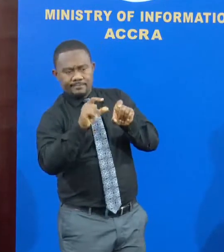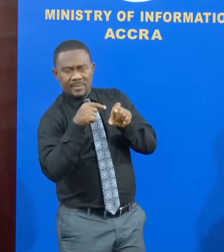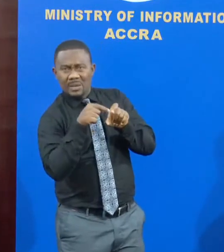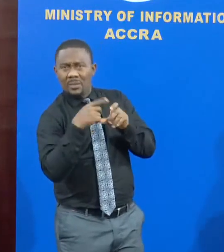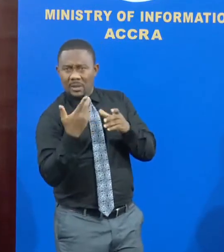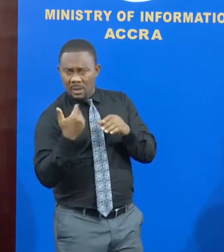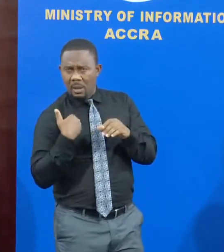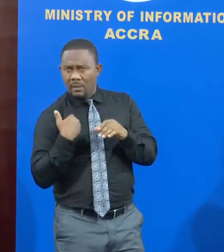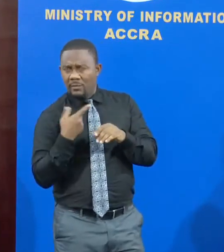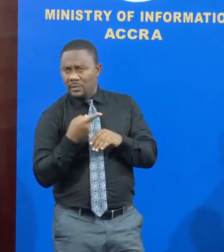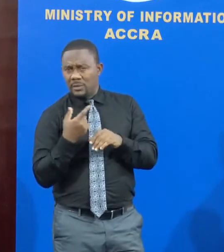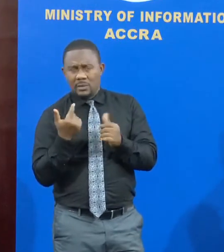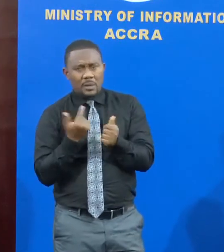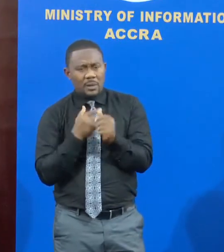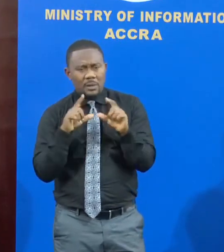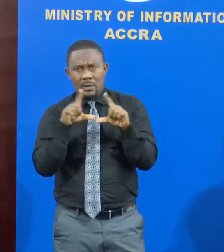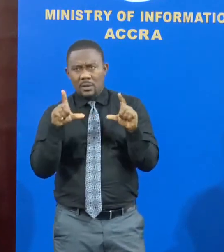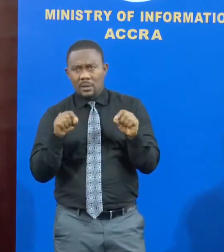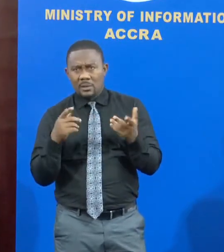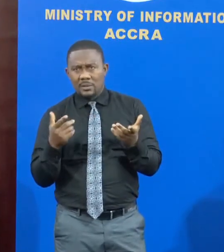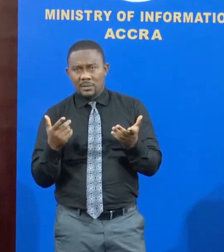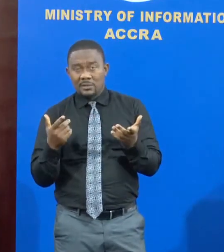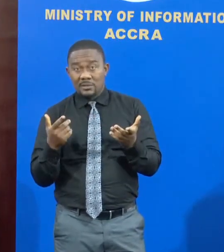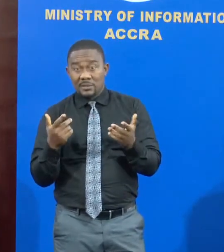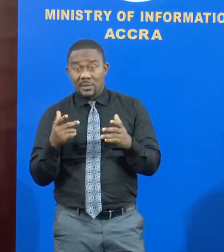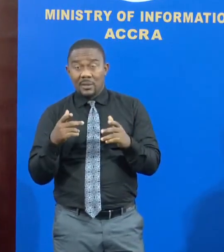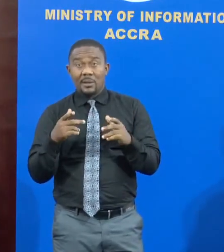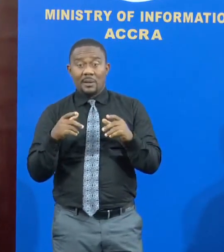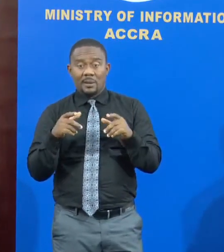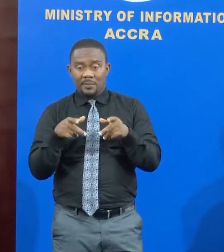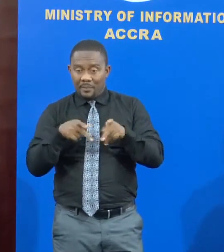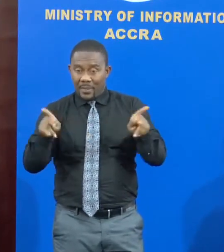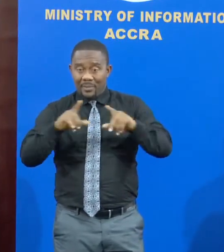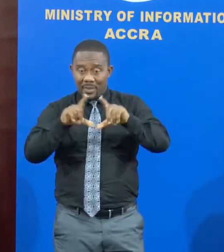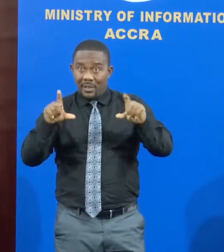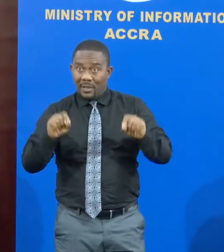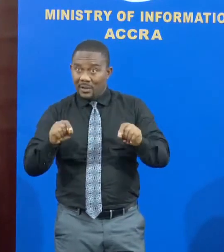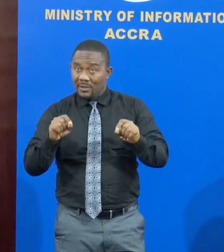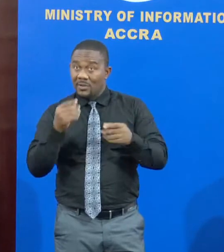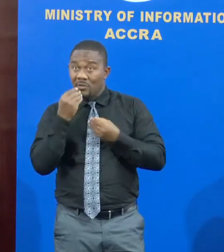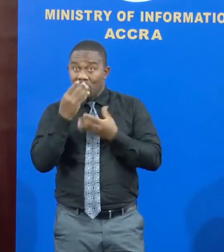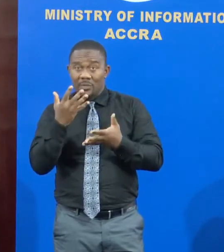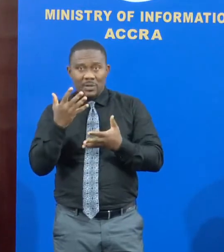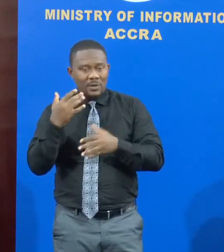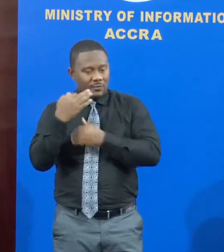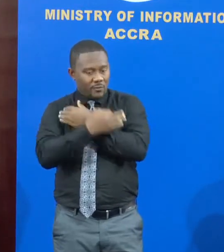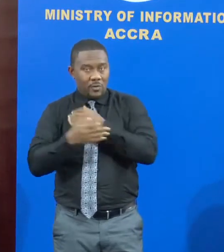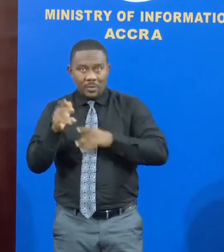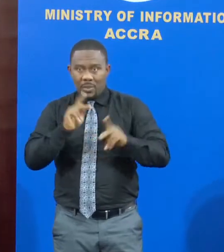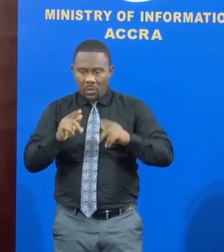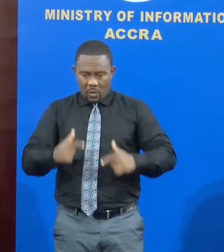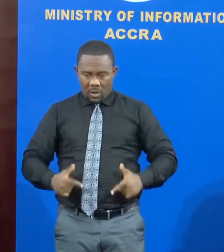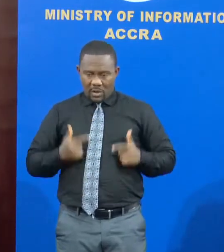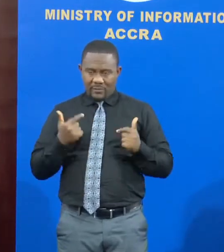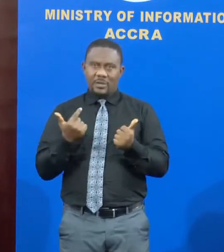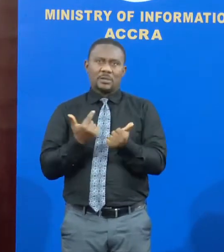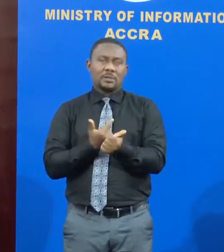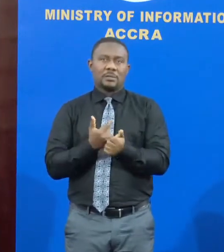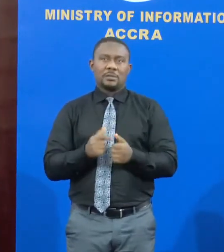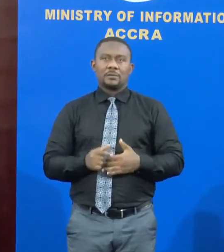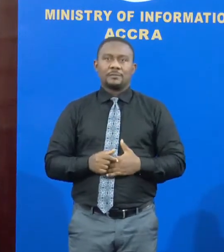on the Ghana card for the storage of permit information on foreigners residing in the country. For